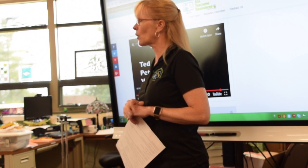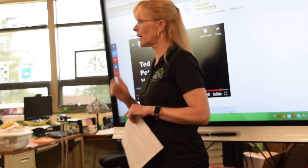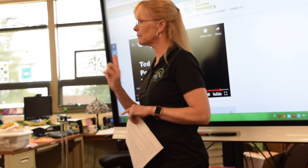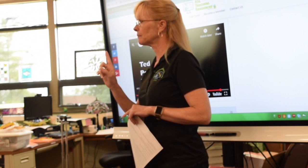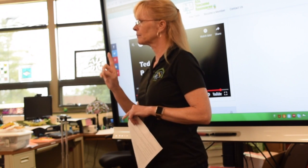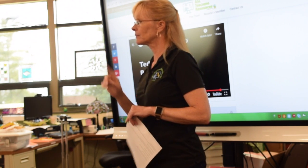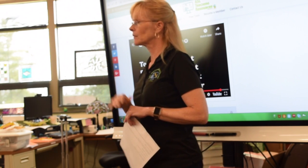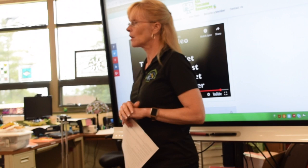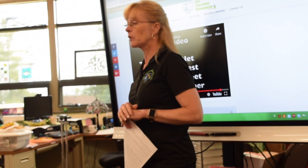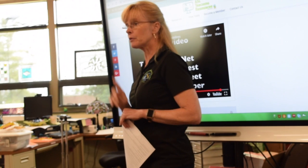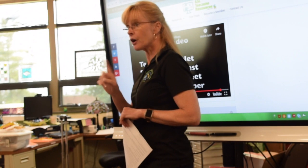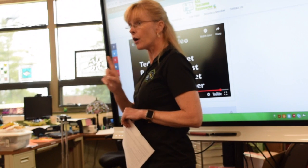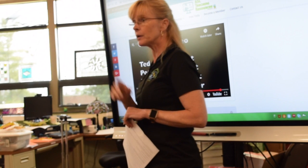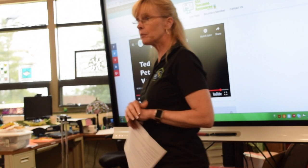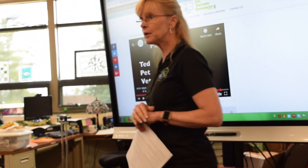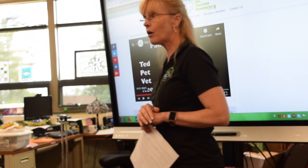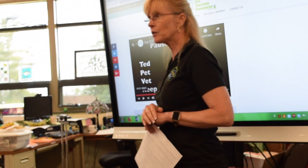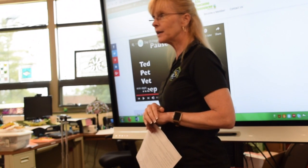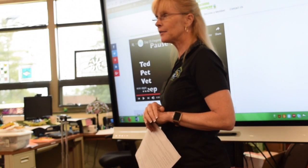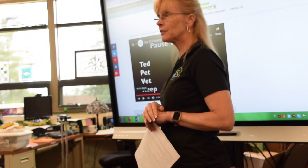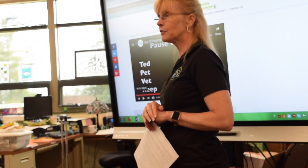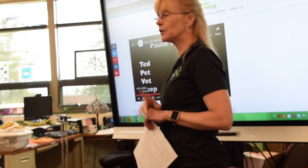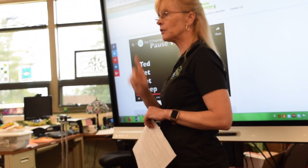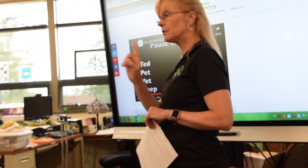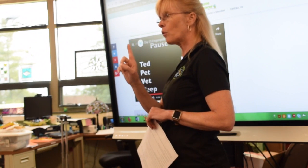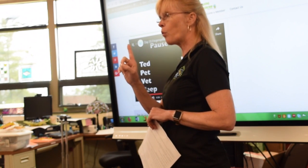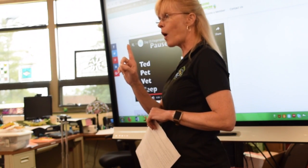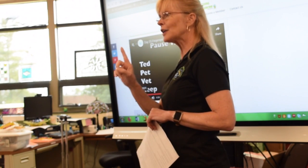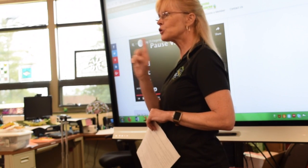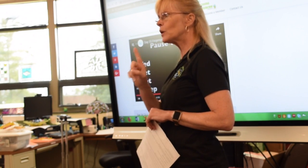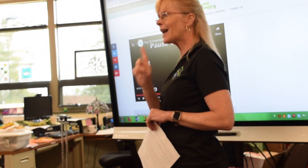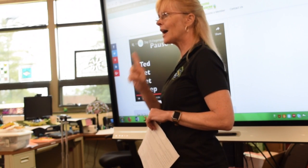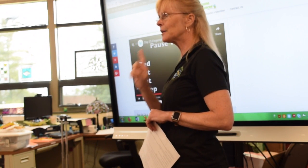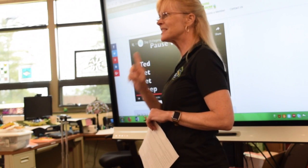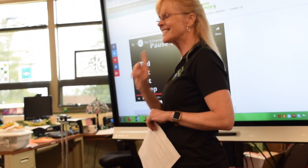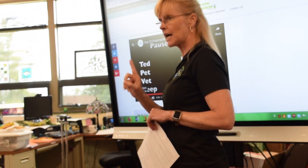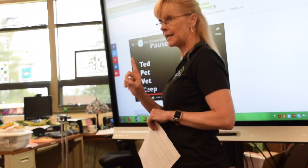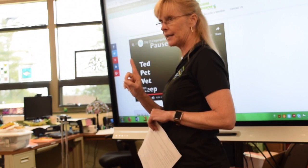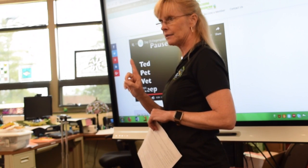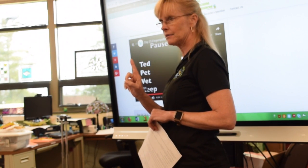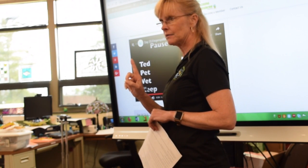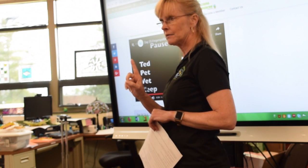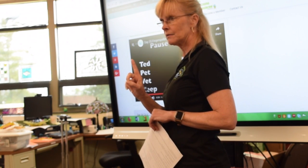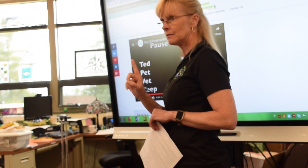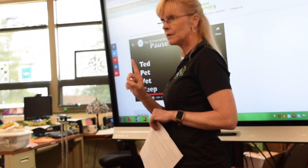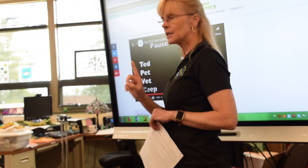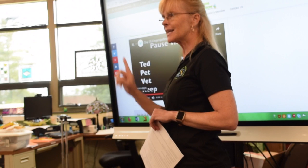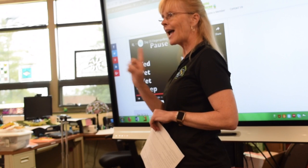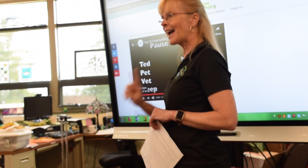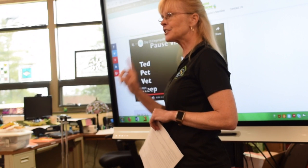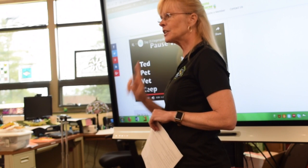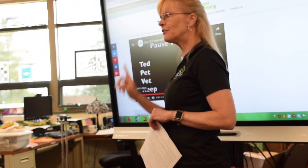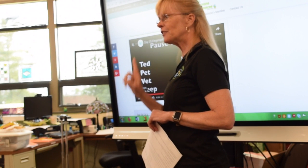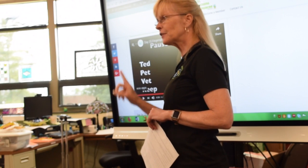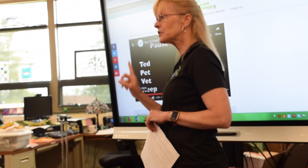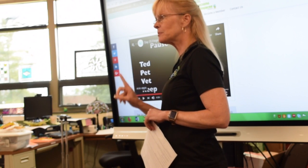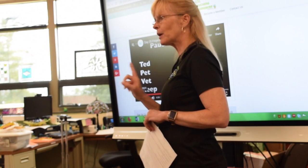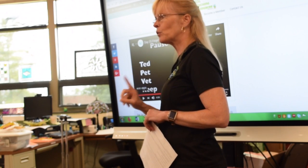Okay, that was a hard one. I put a hard one out there for you. Watch what I am signing. Because I actually finger spelled what